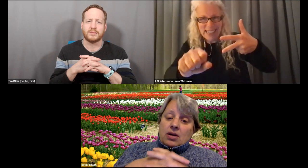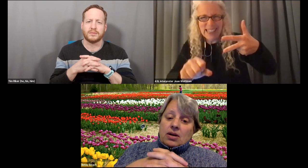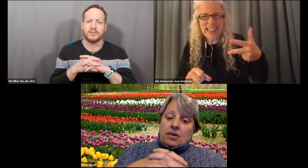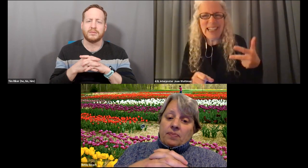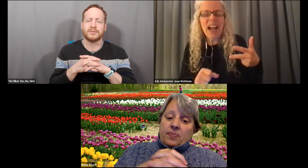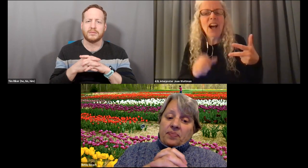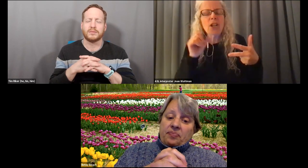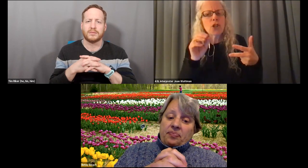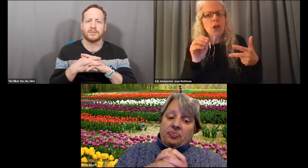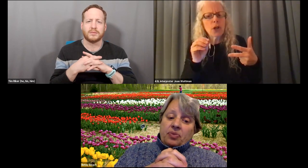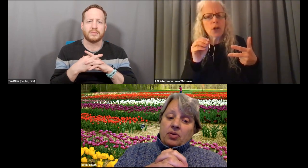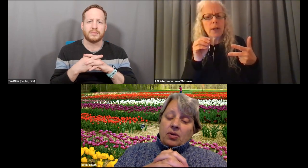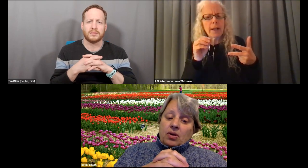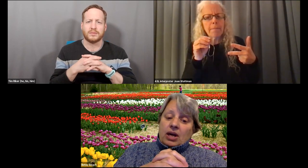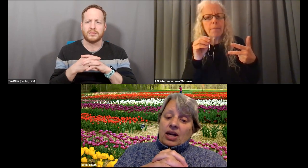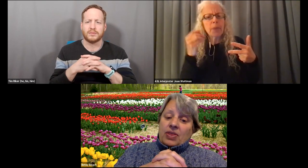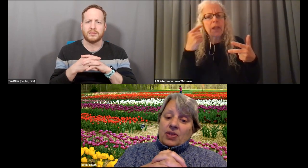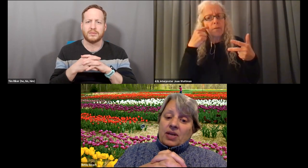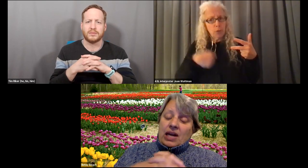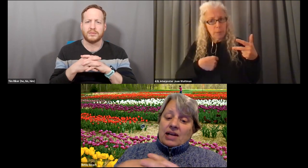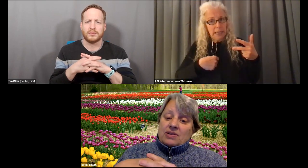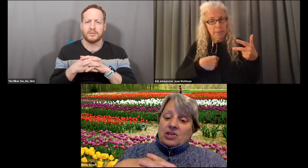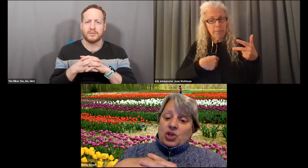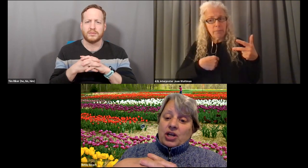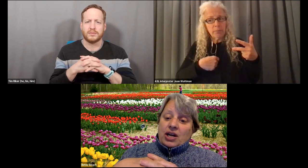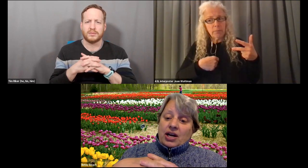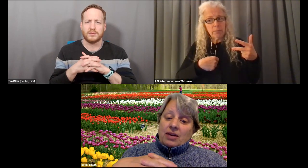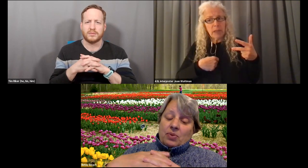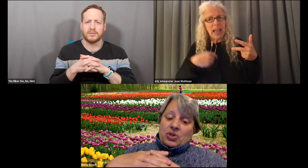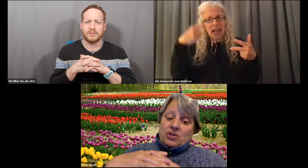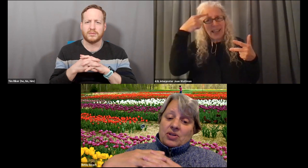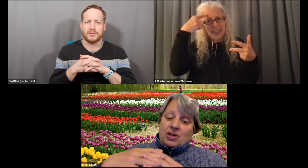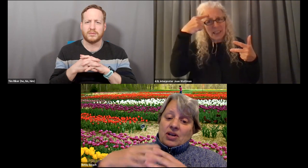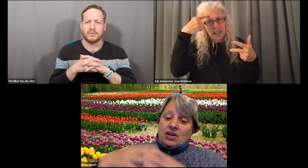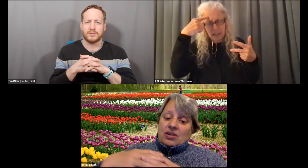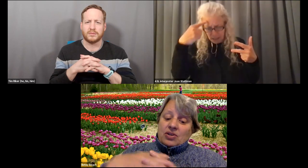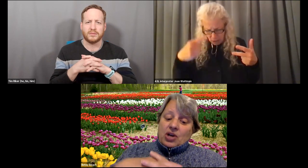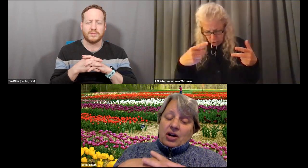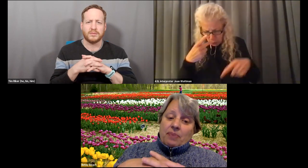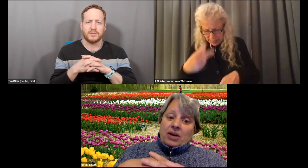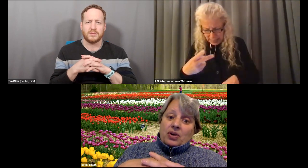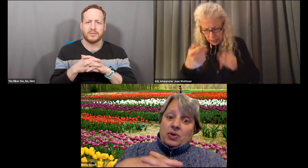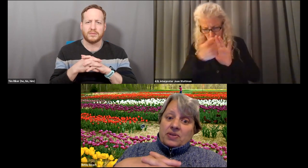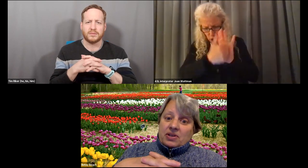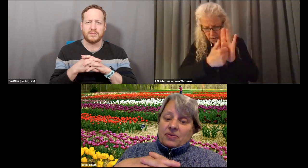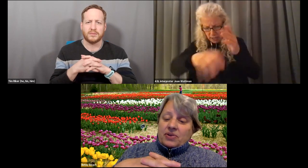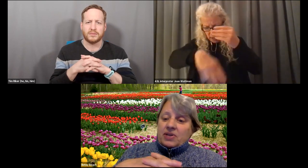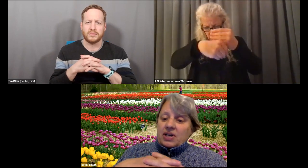And I think the next agenda item, which is to talk about increasing diversity on